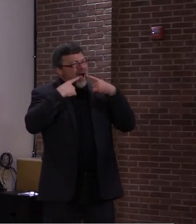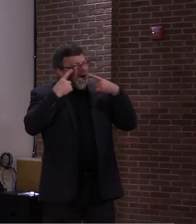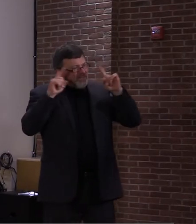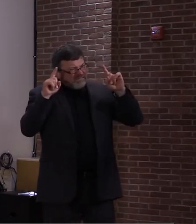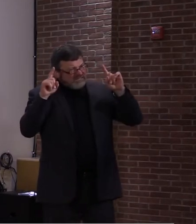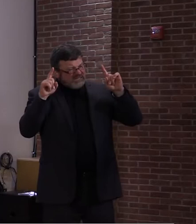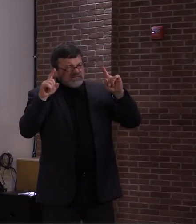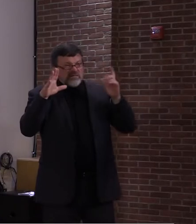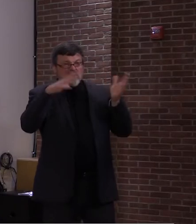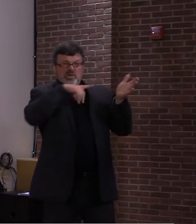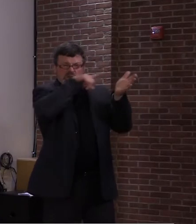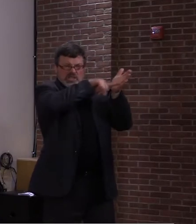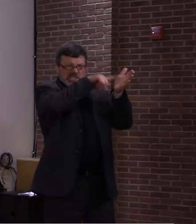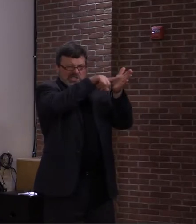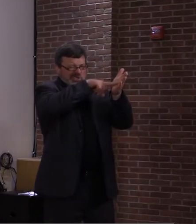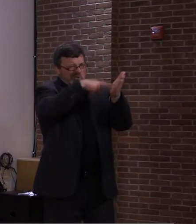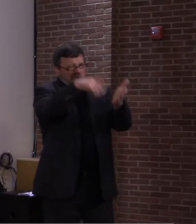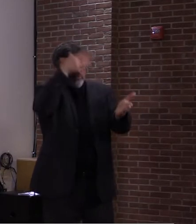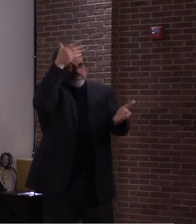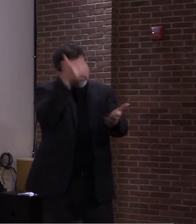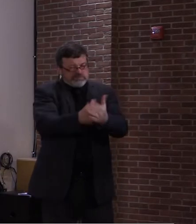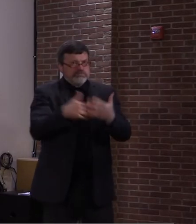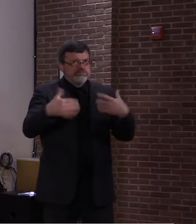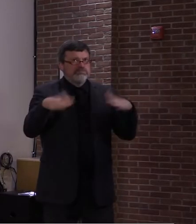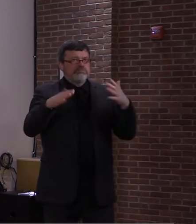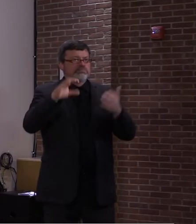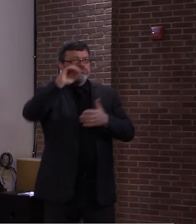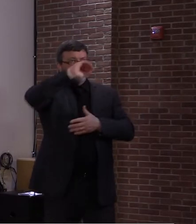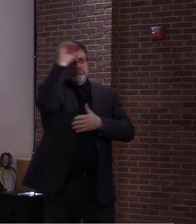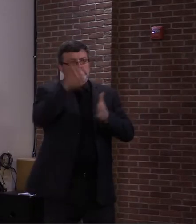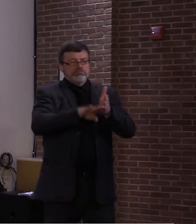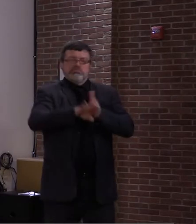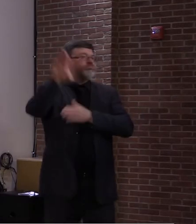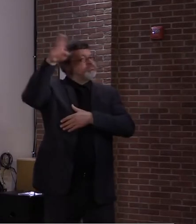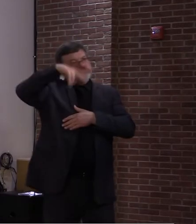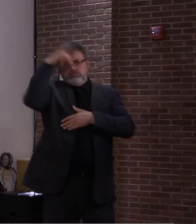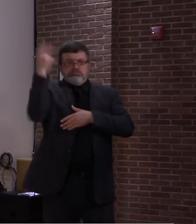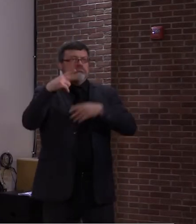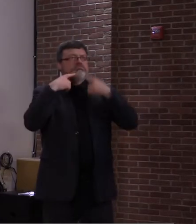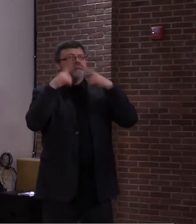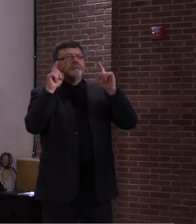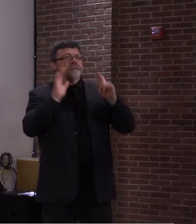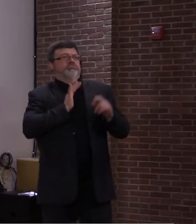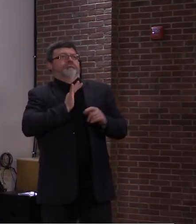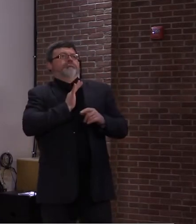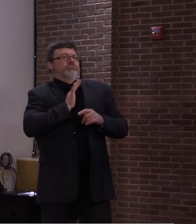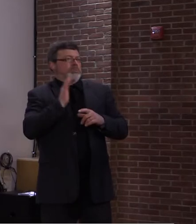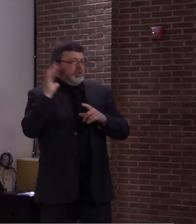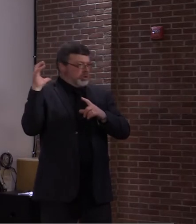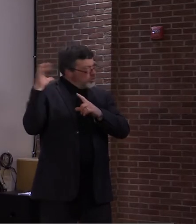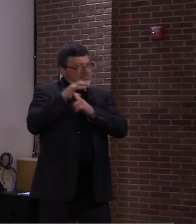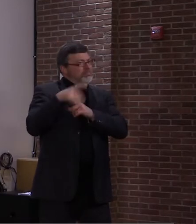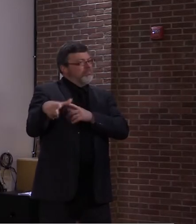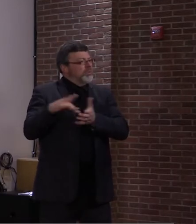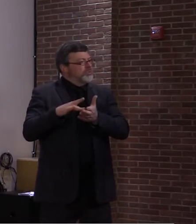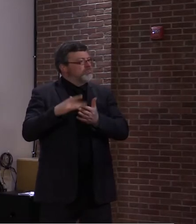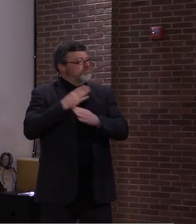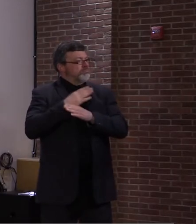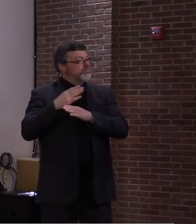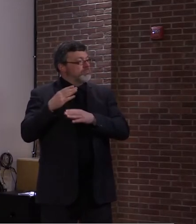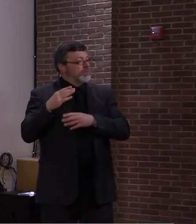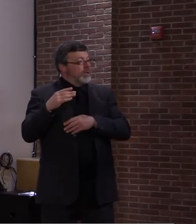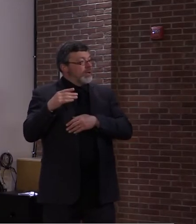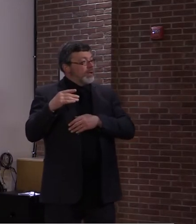you have a contraindication to it. And the major contraindication would be you take some medications that you